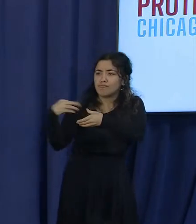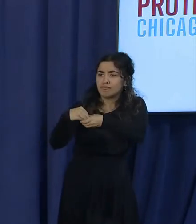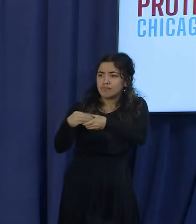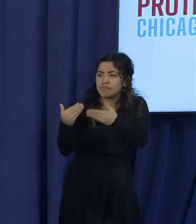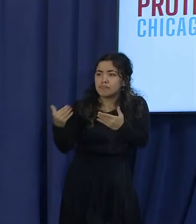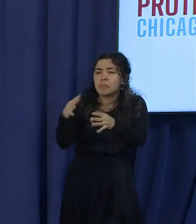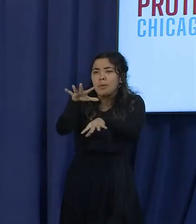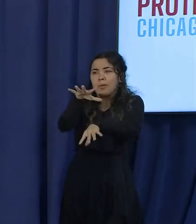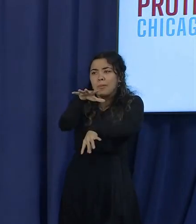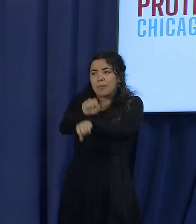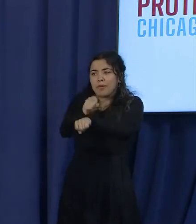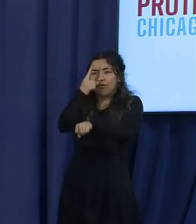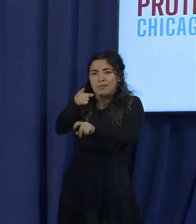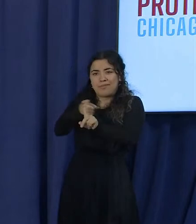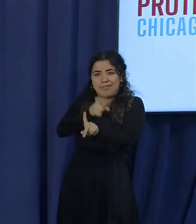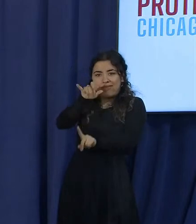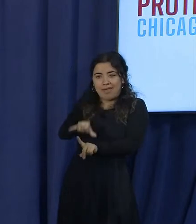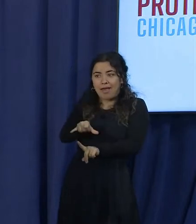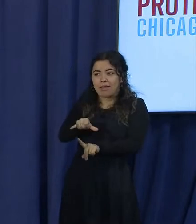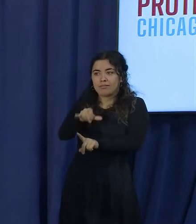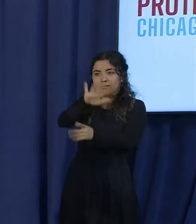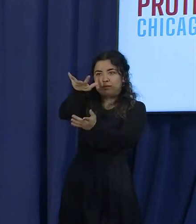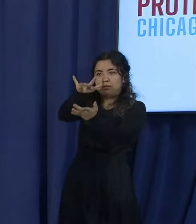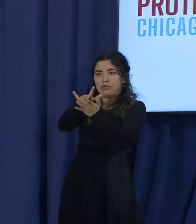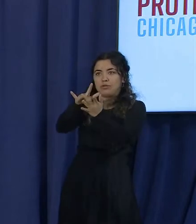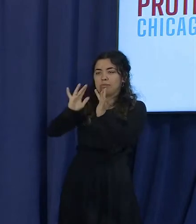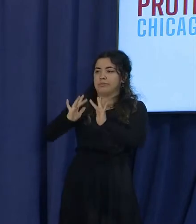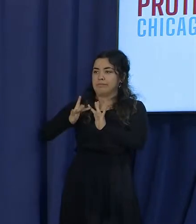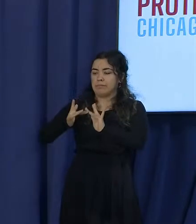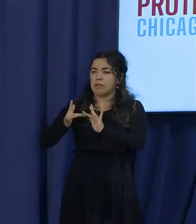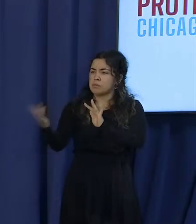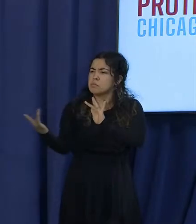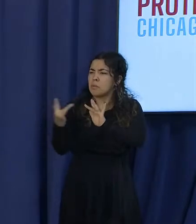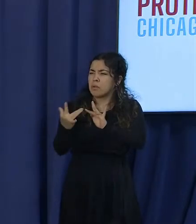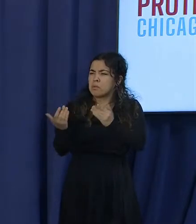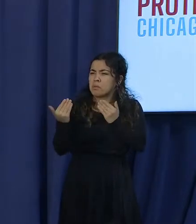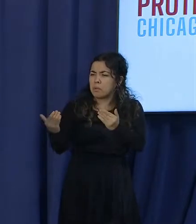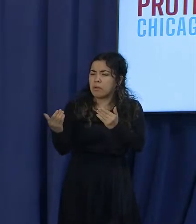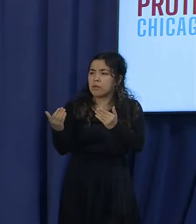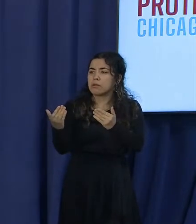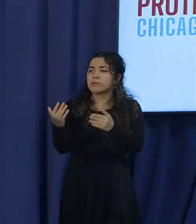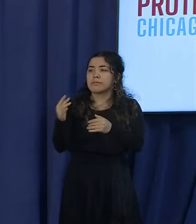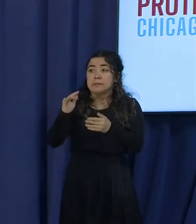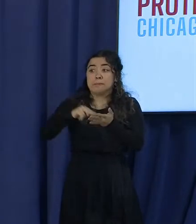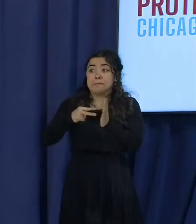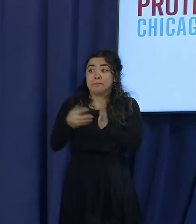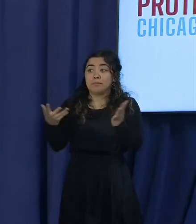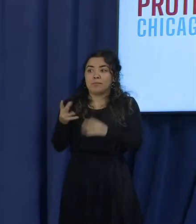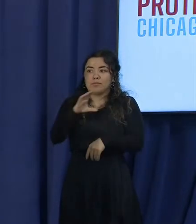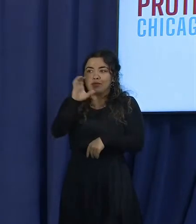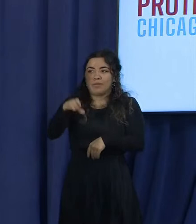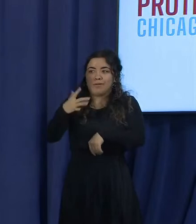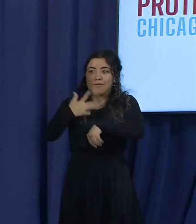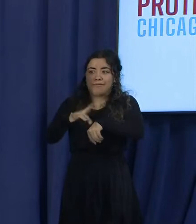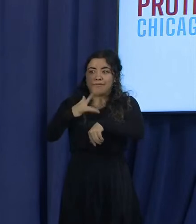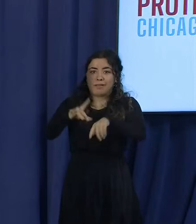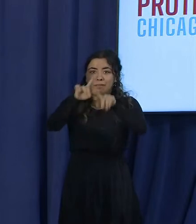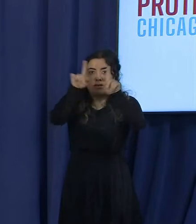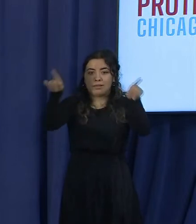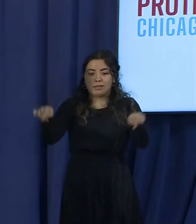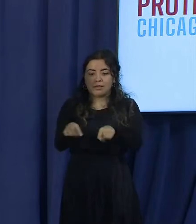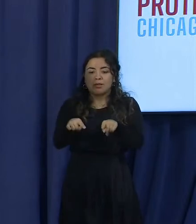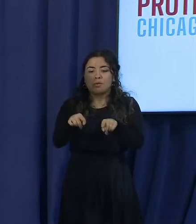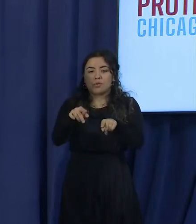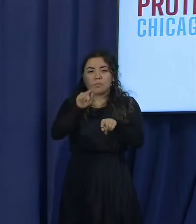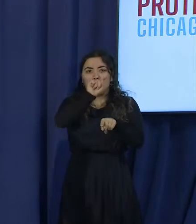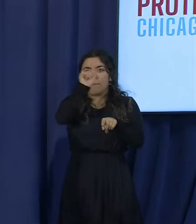bookings from that central site. So please contact us. That will also enable the city site to be more complete and have more of the different locations that have